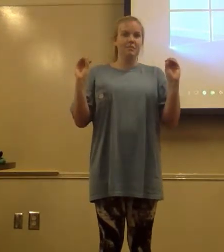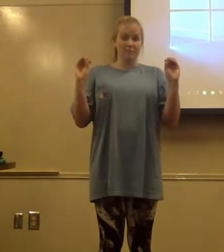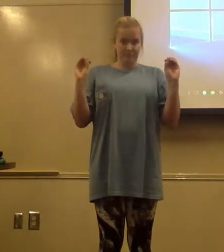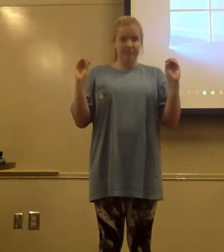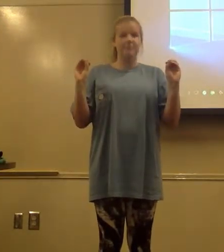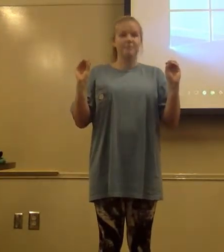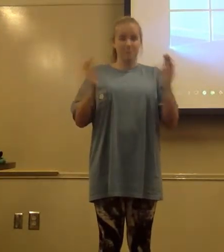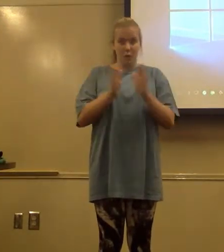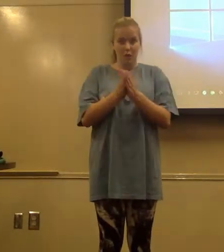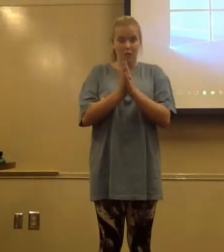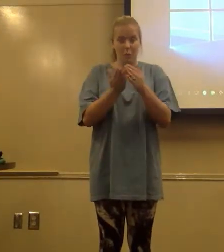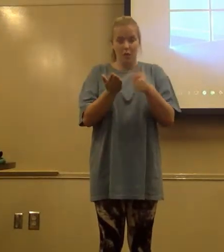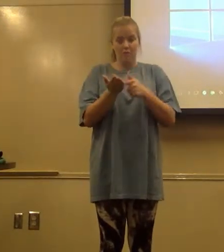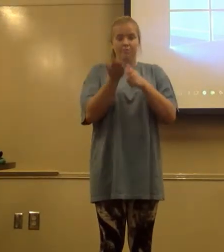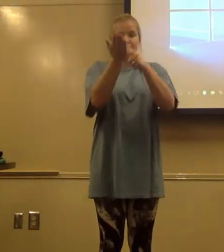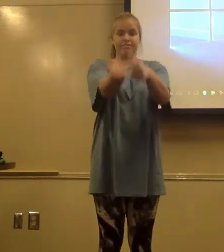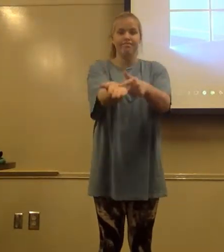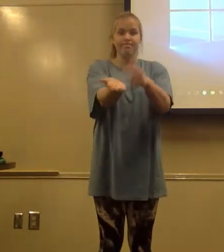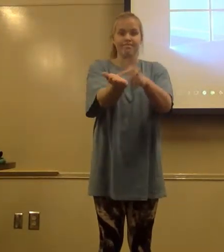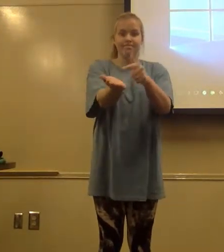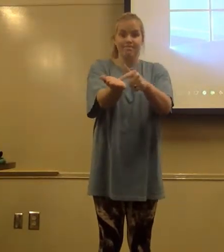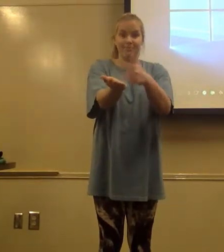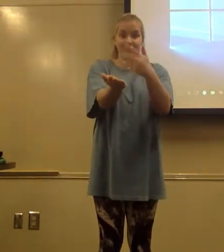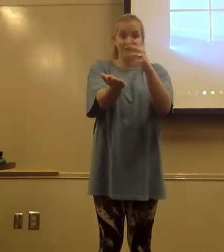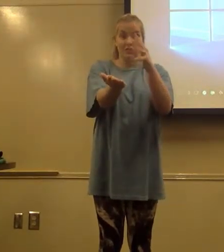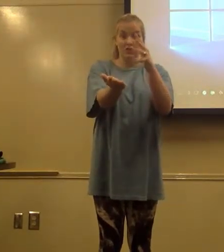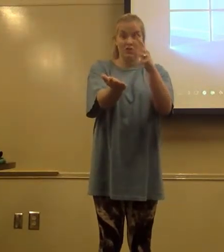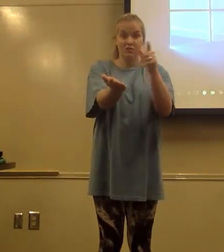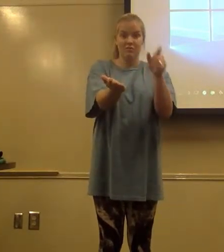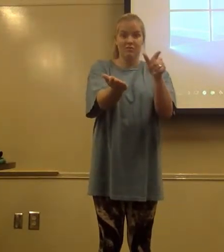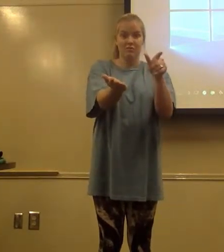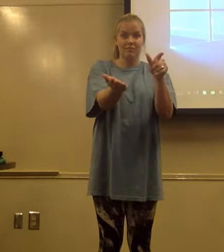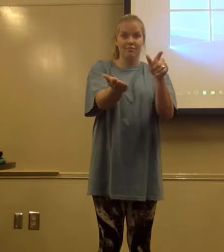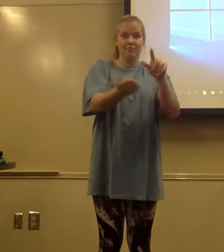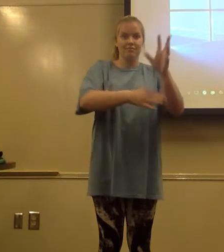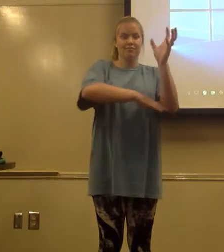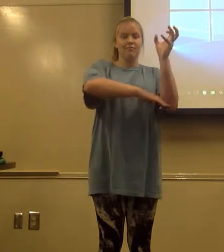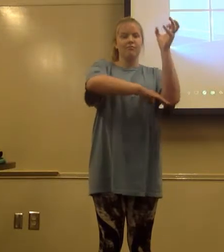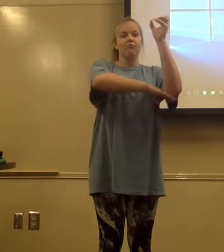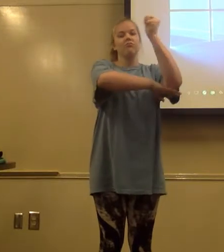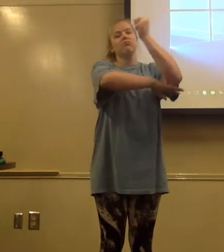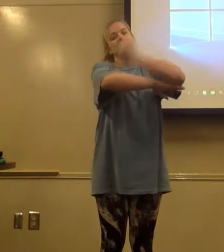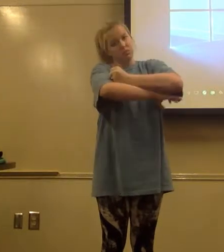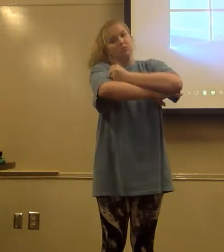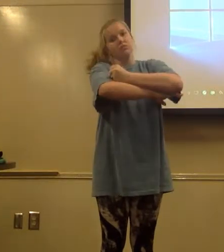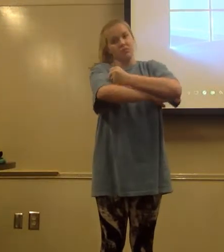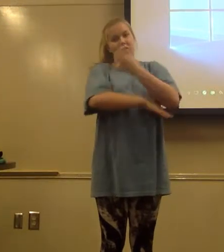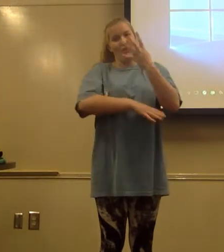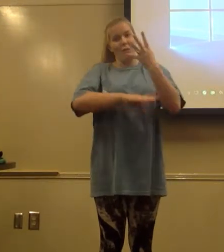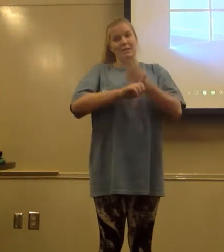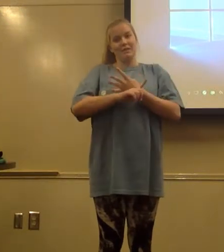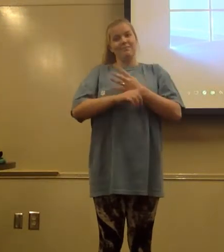so they weren't able to. But I published the attorney letter online with a point-by-point